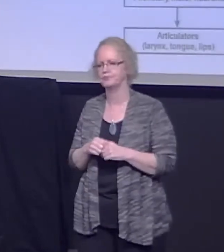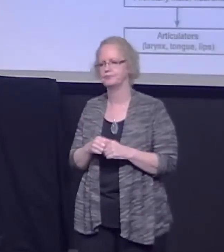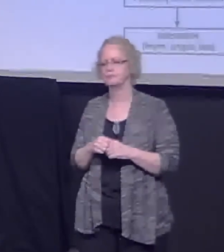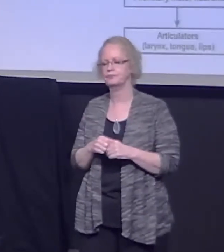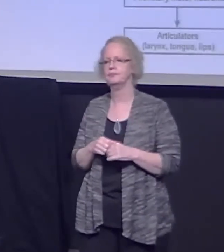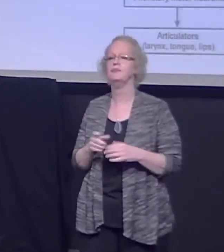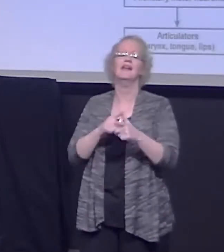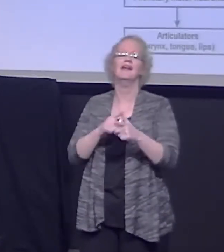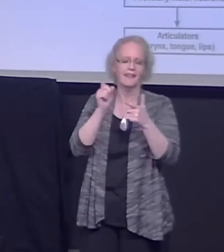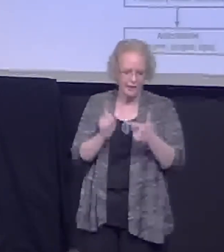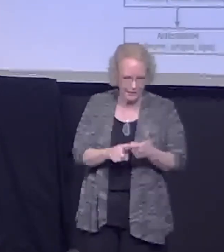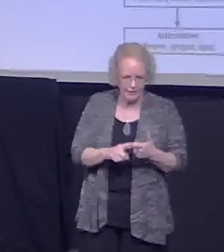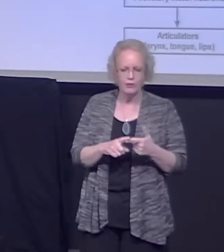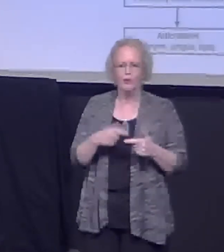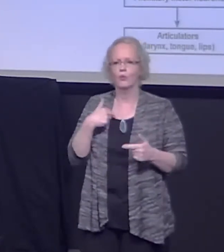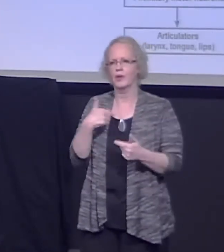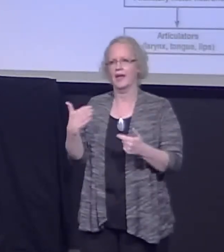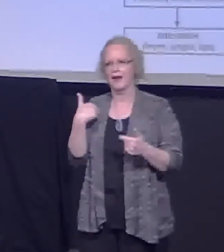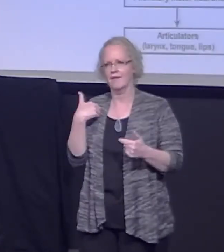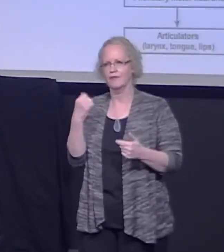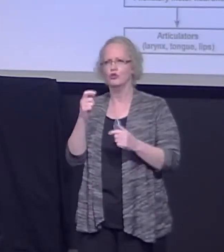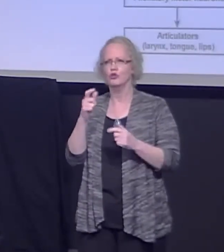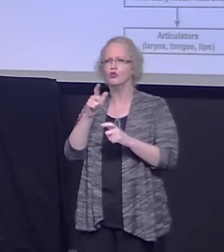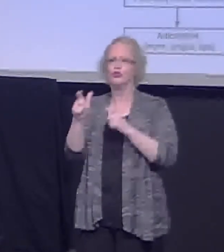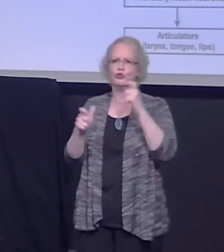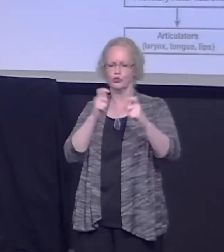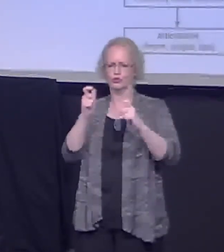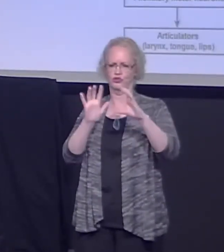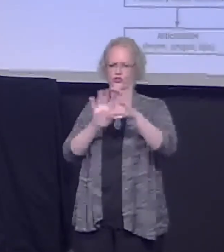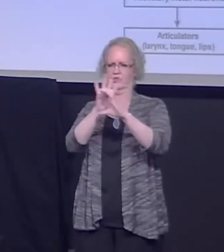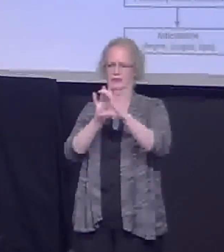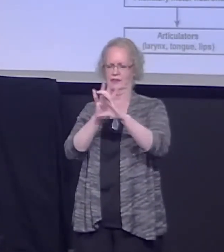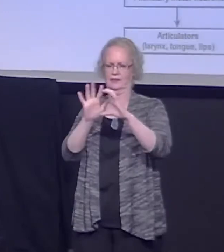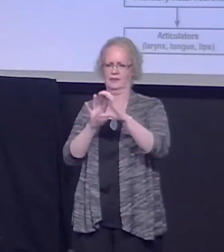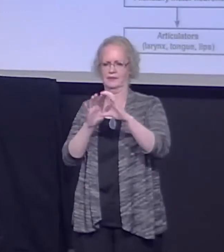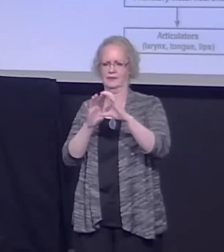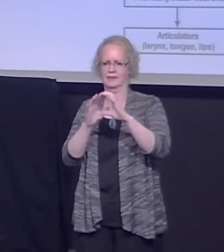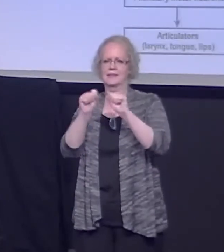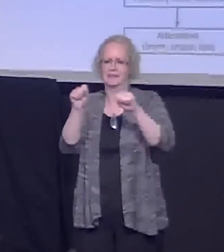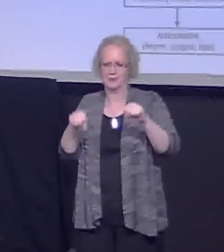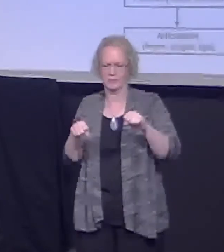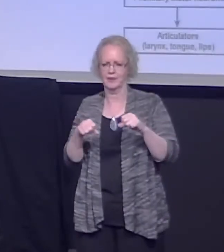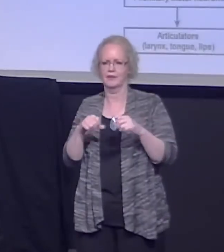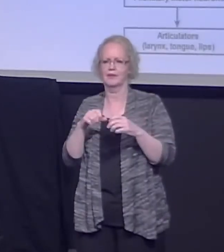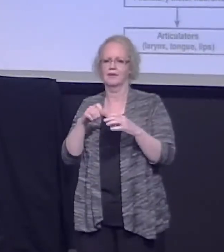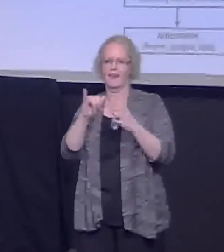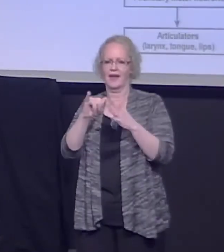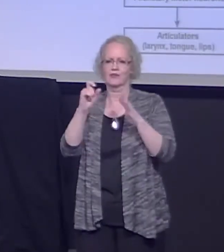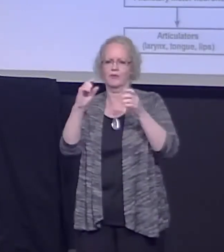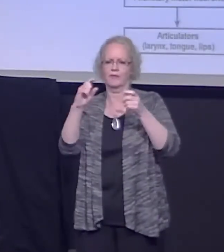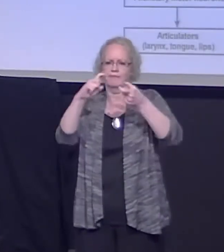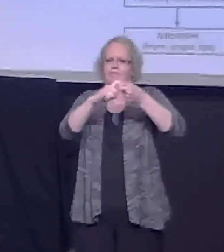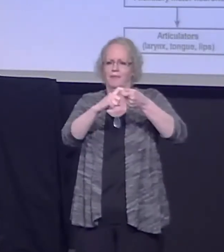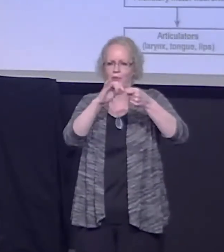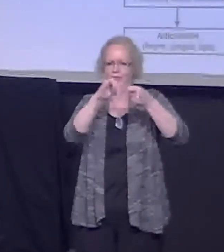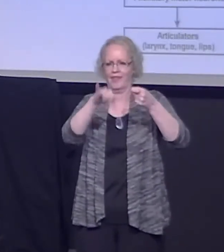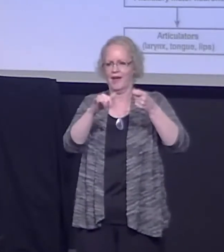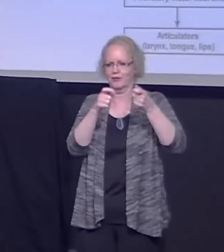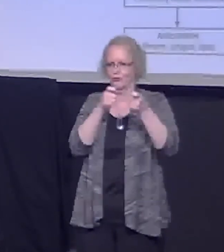then there's this big motor system kind of hanging on to this kind of control system that's up